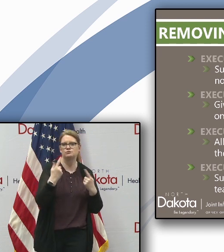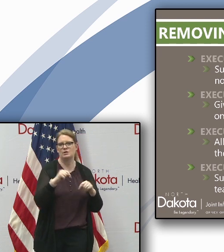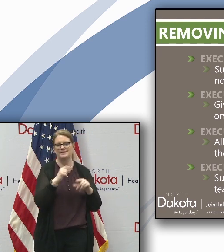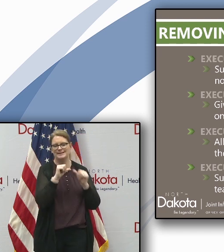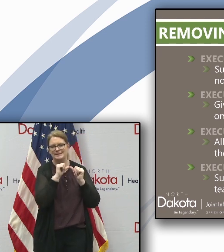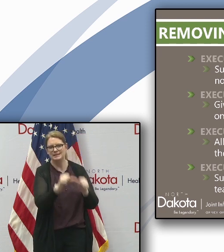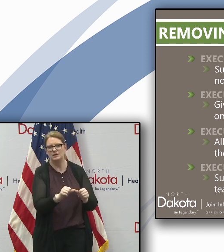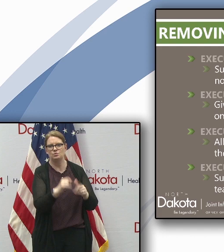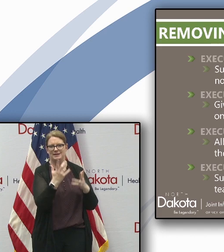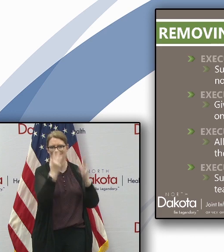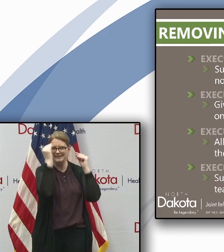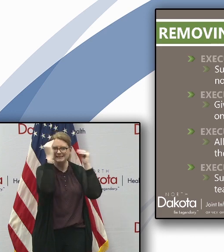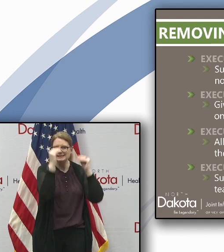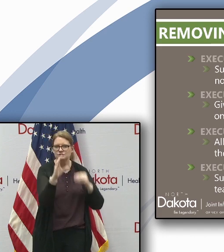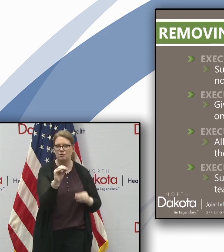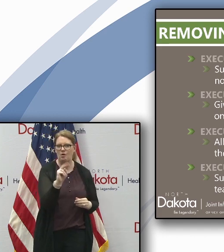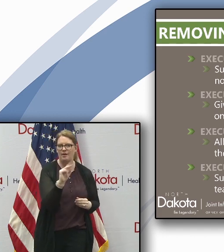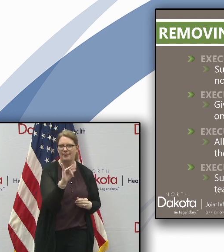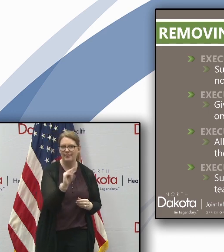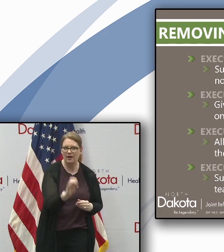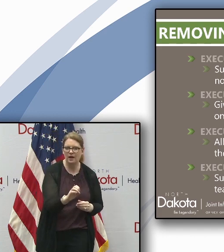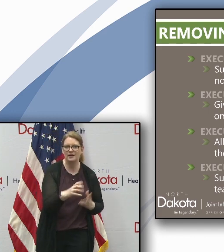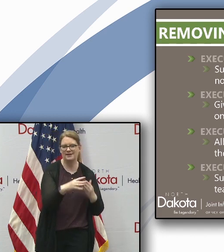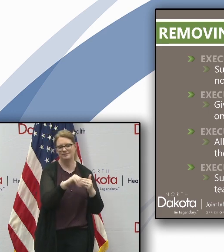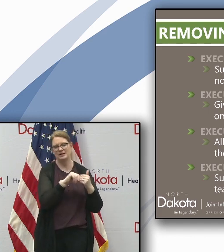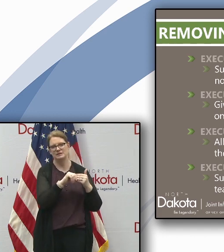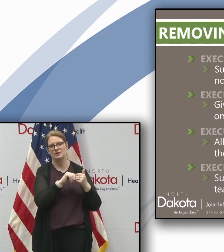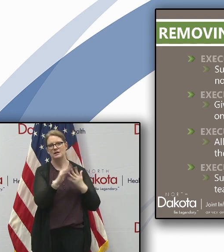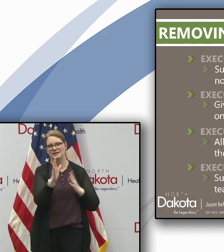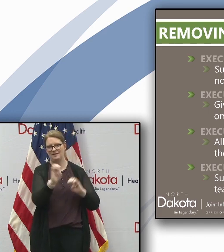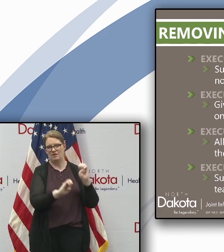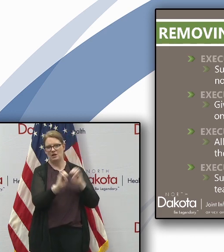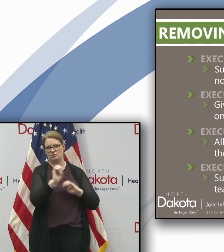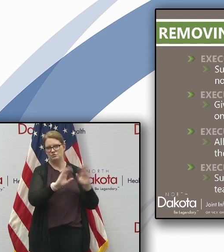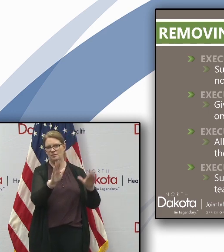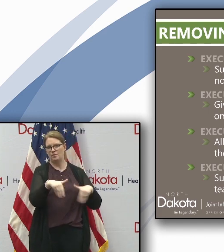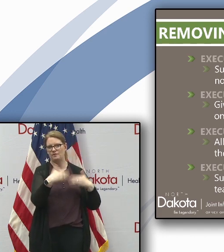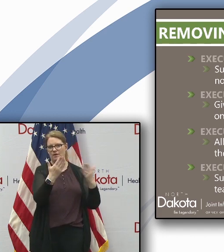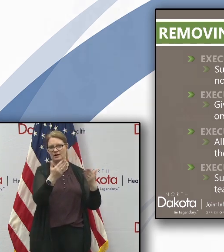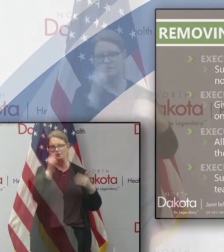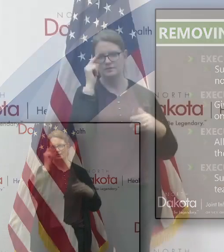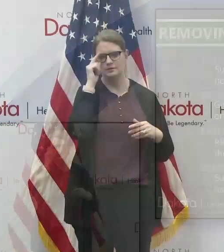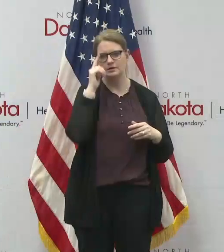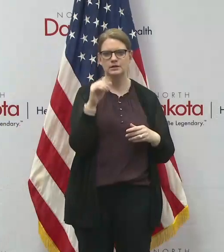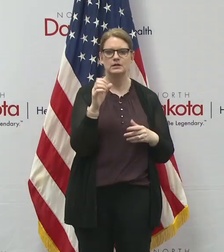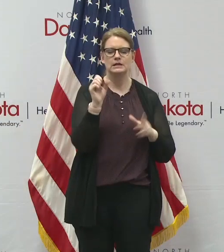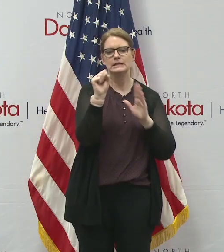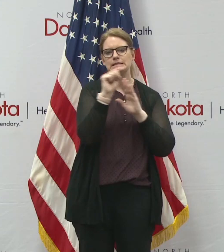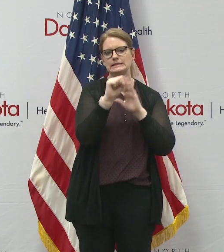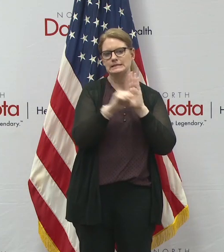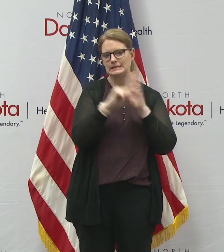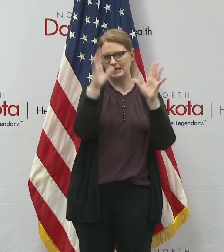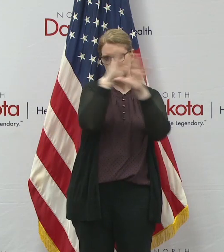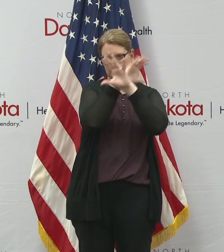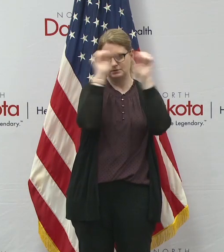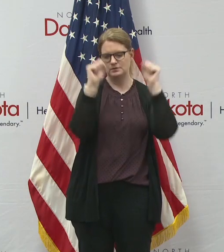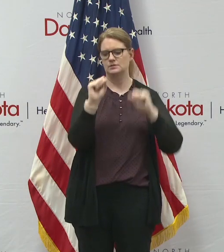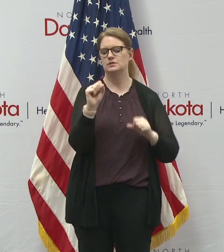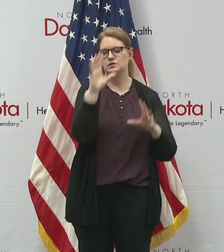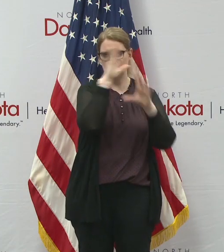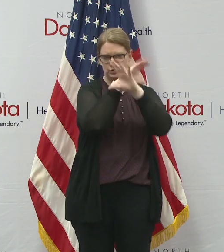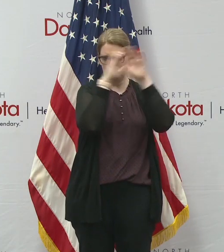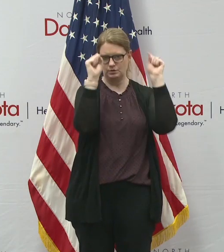some flexibility for how these evaluations are provided. I'd now like to invite our state superintendent, Superintendent